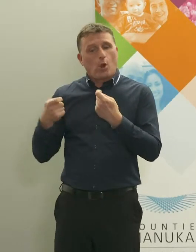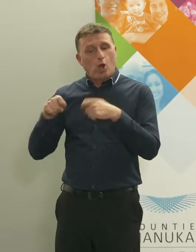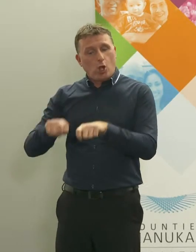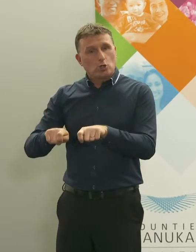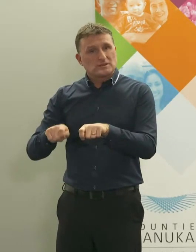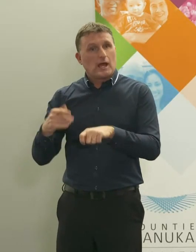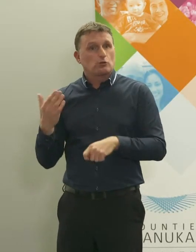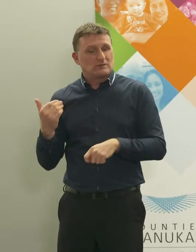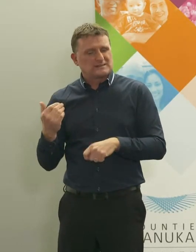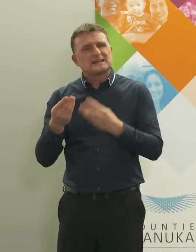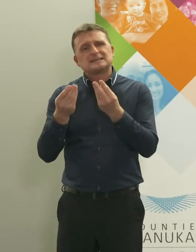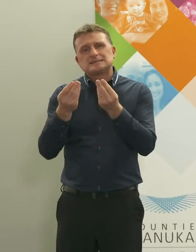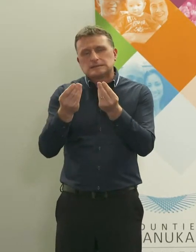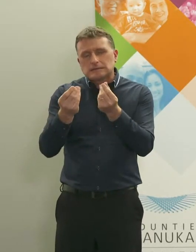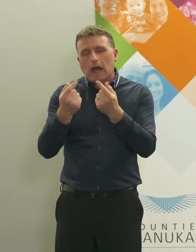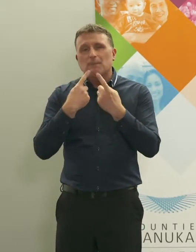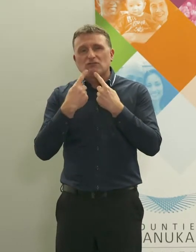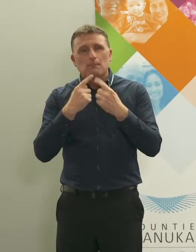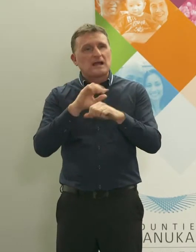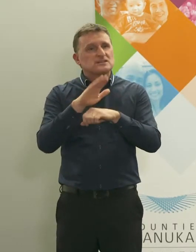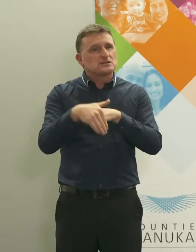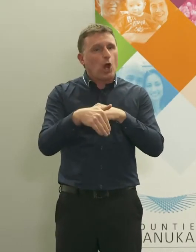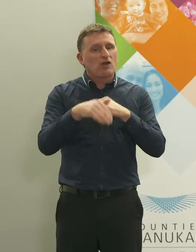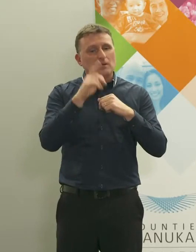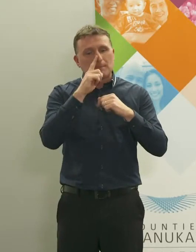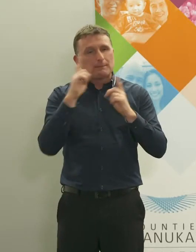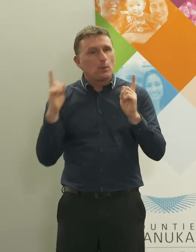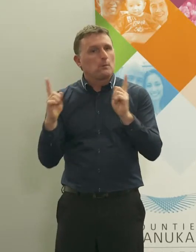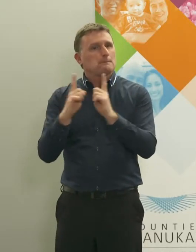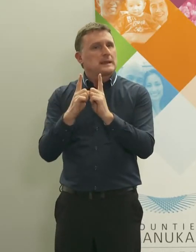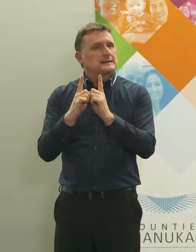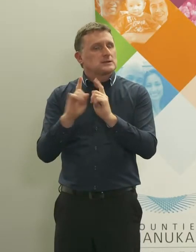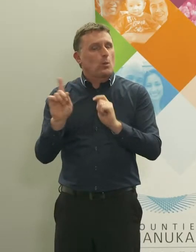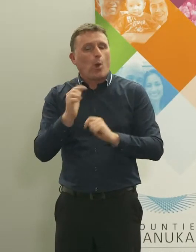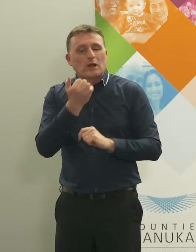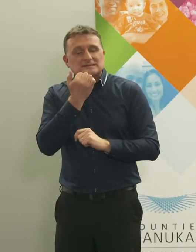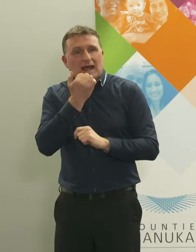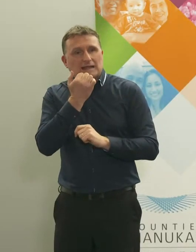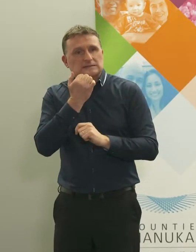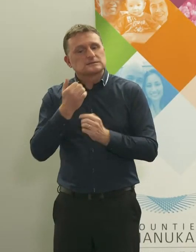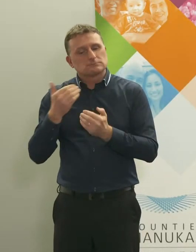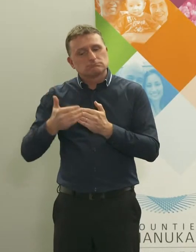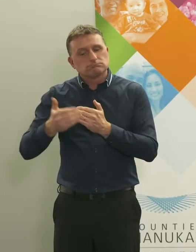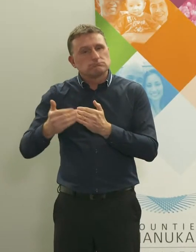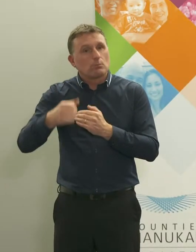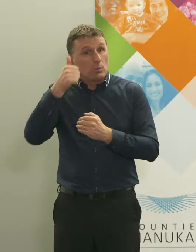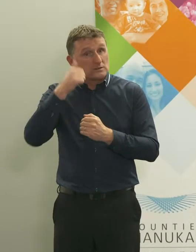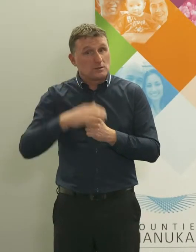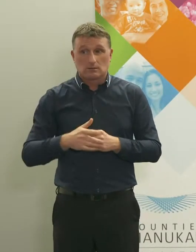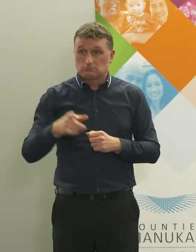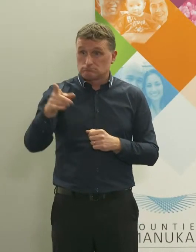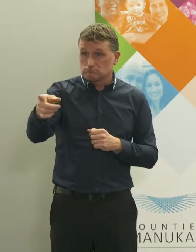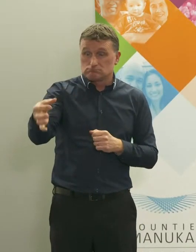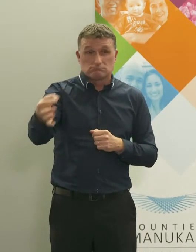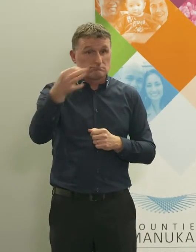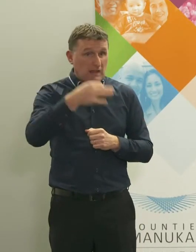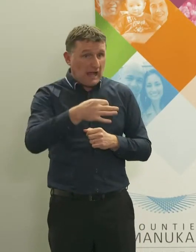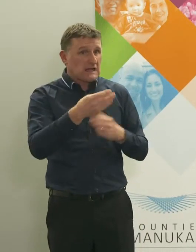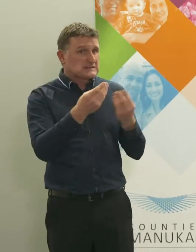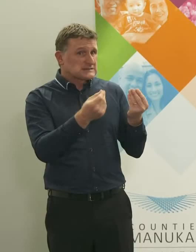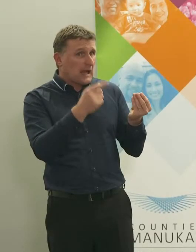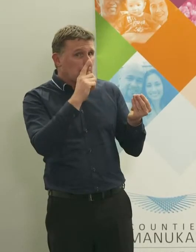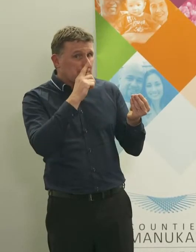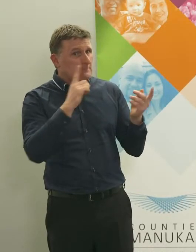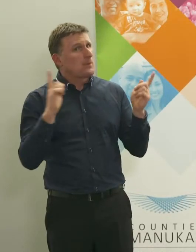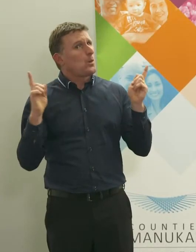don't have those with me, but I'm certainly happy to get those details to you. So they were meeting on a couple of dates. Has